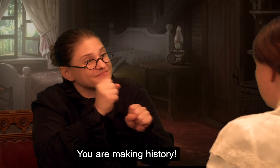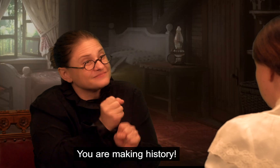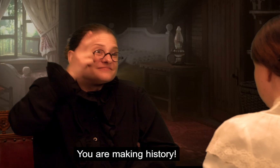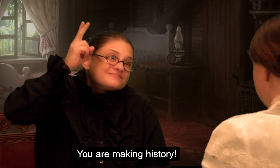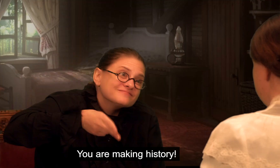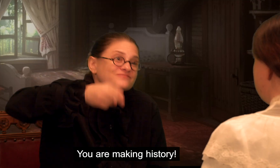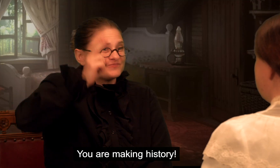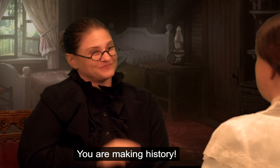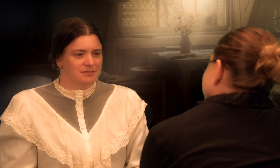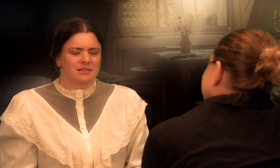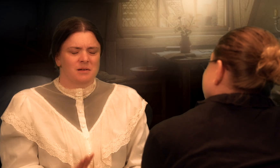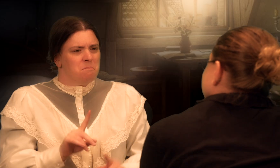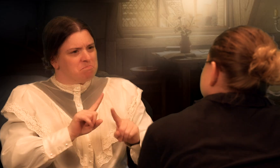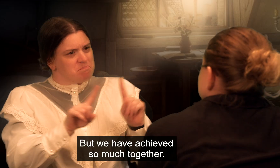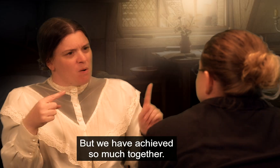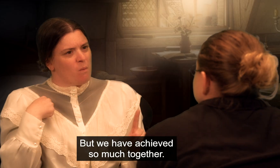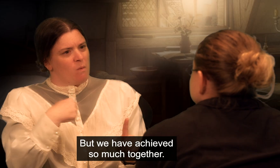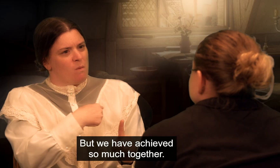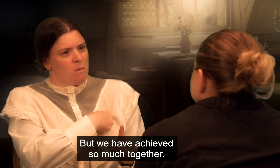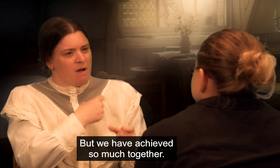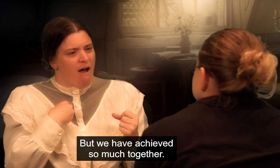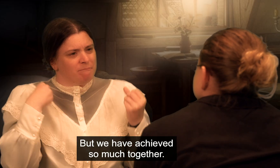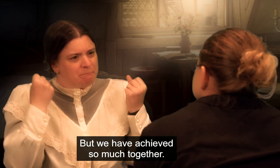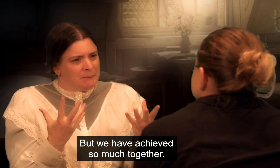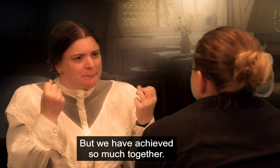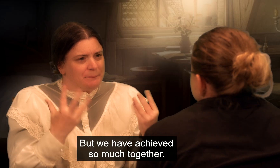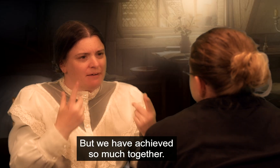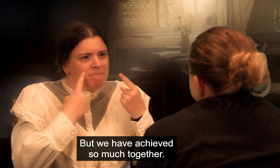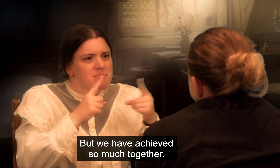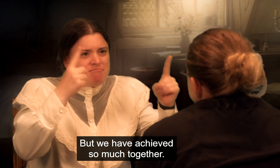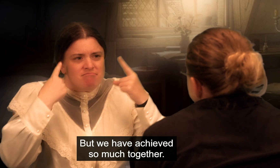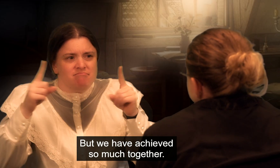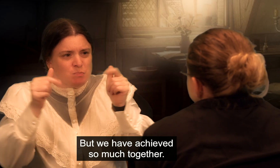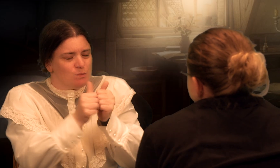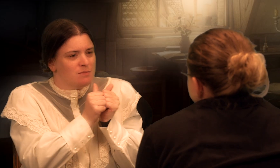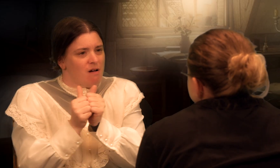making history. But we have achieved so much together.